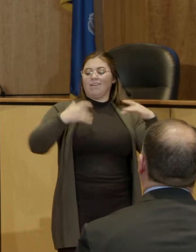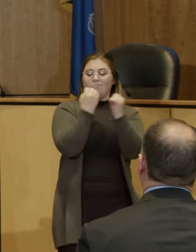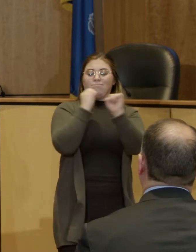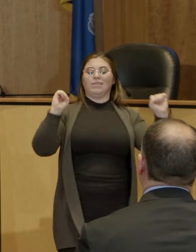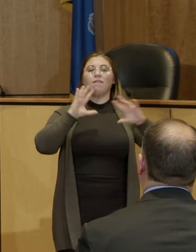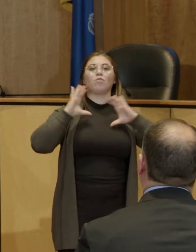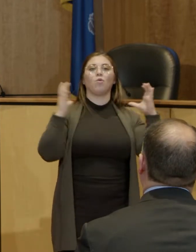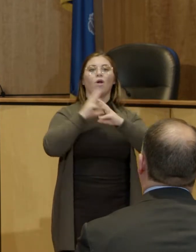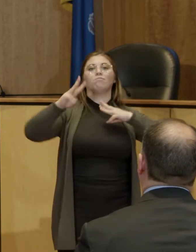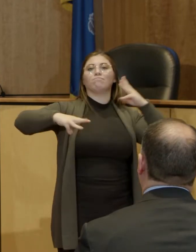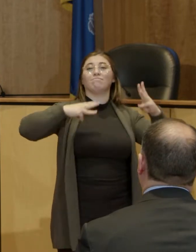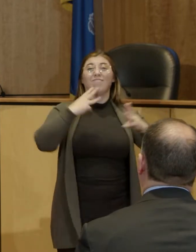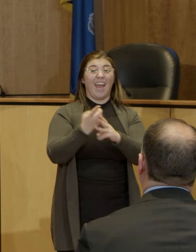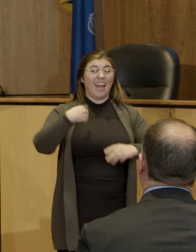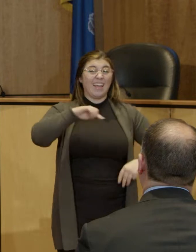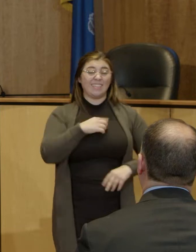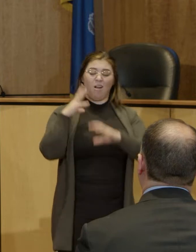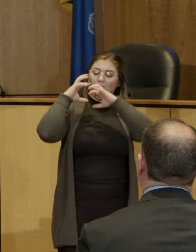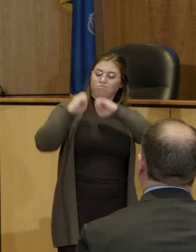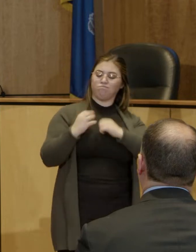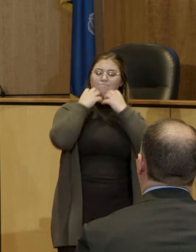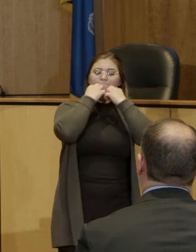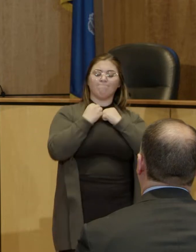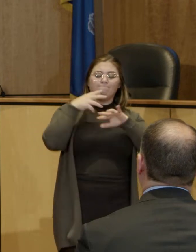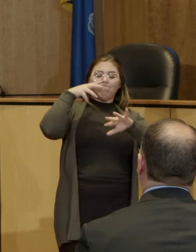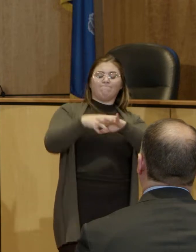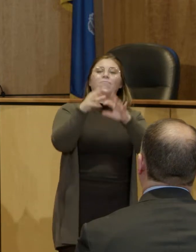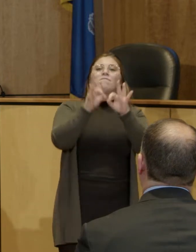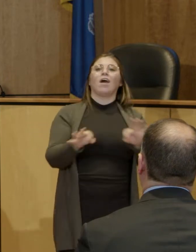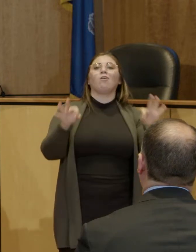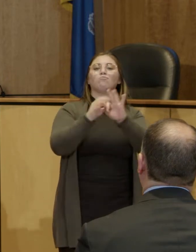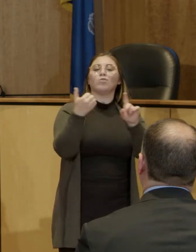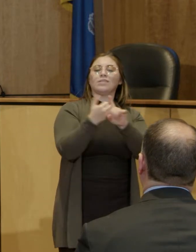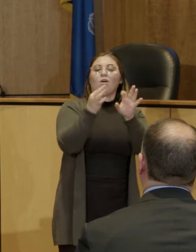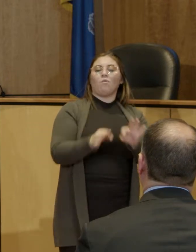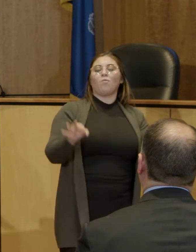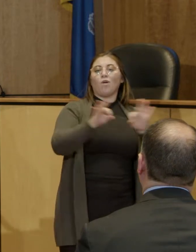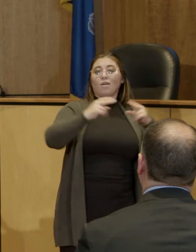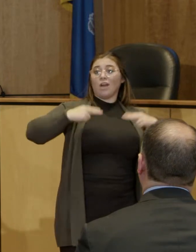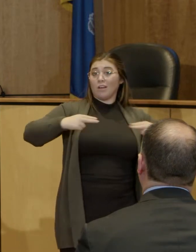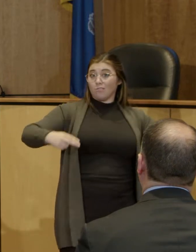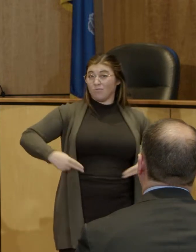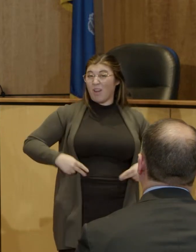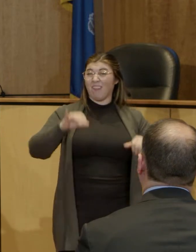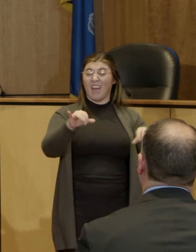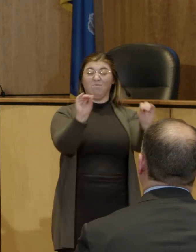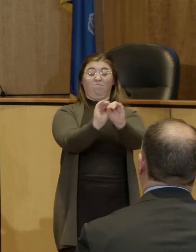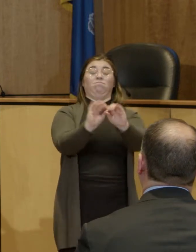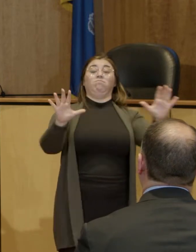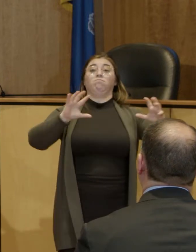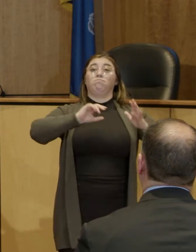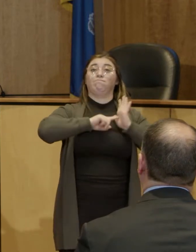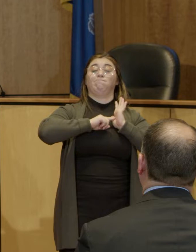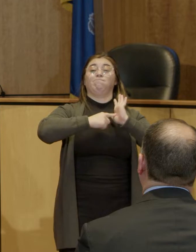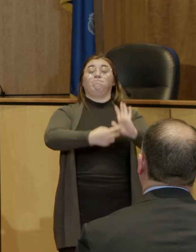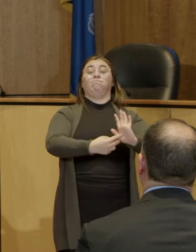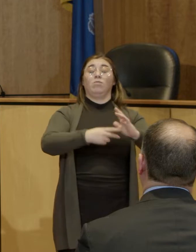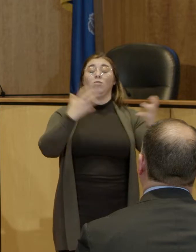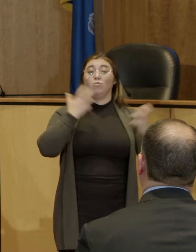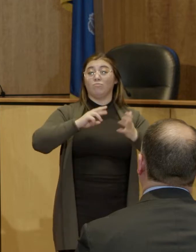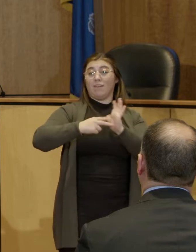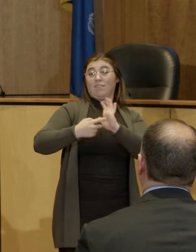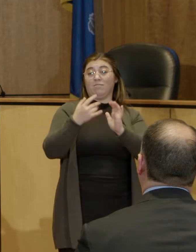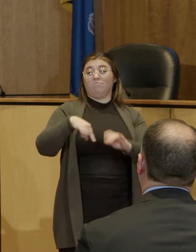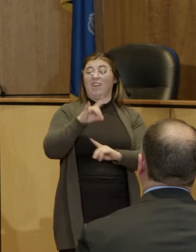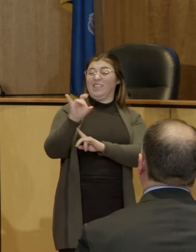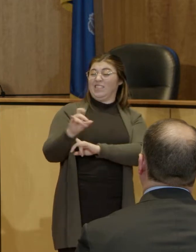safe in the world. It's our inherent value and self-worth as human beings. A pretty bold and ambitious definition. When we think